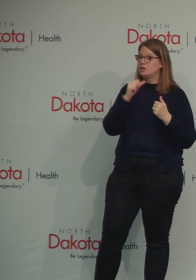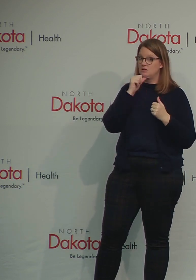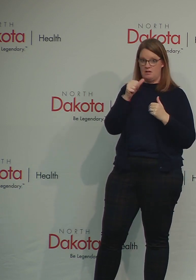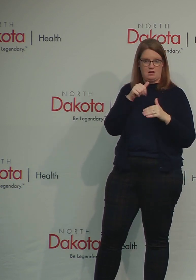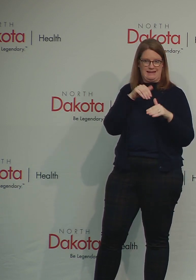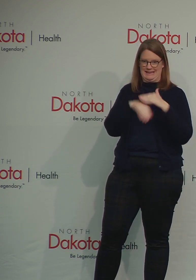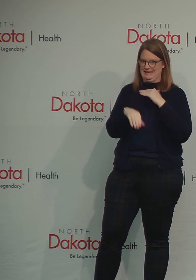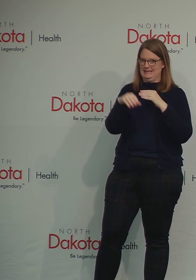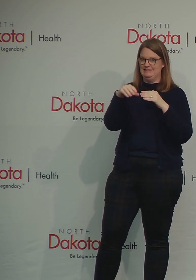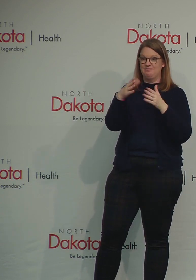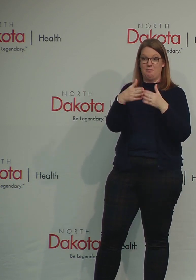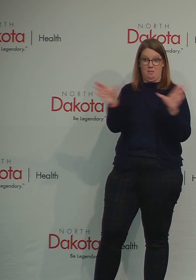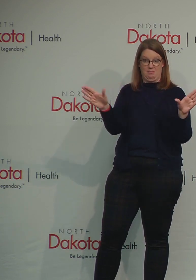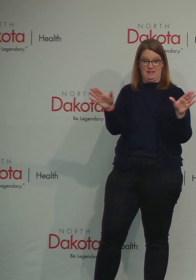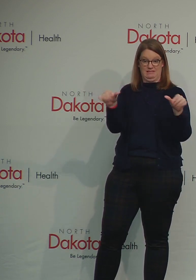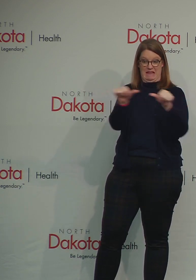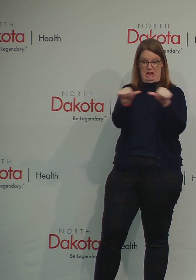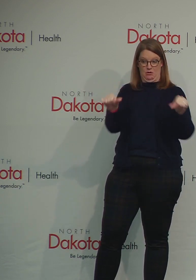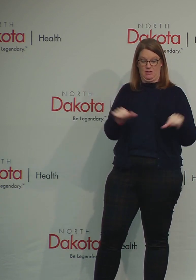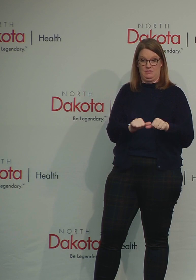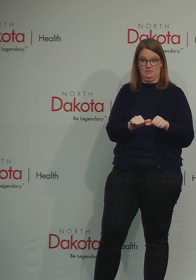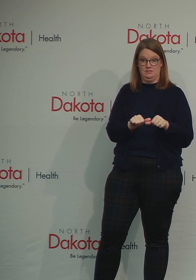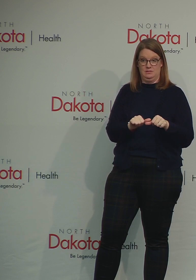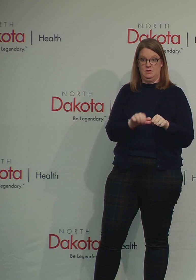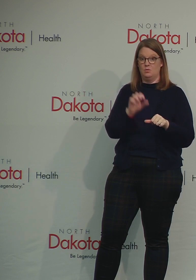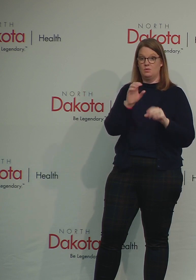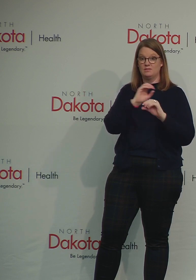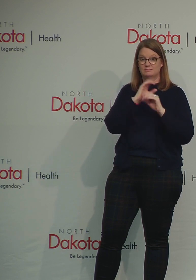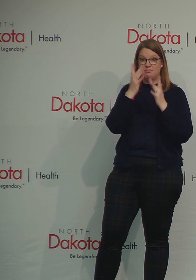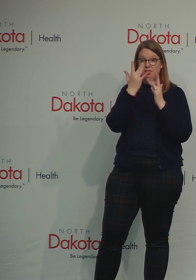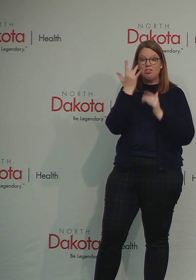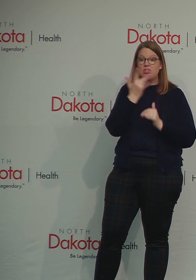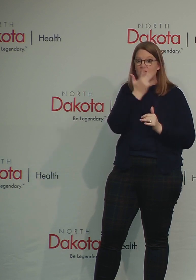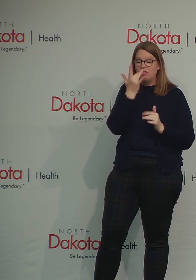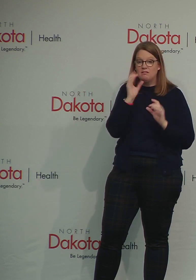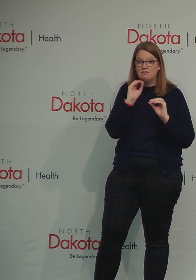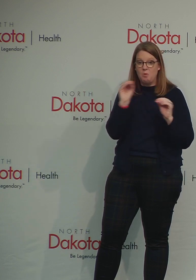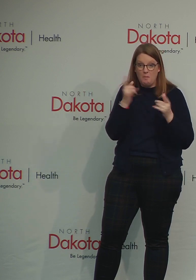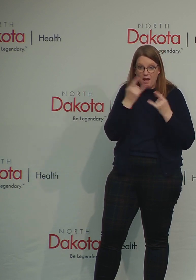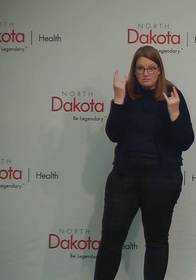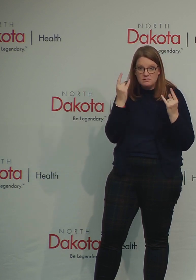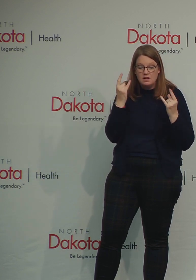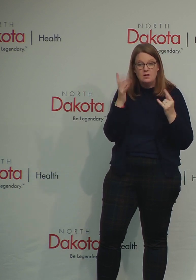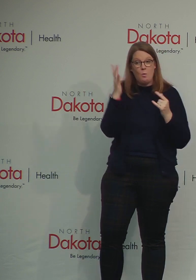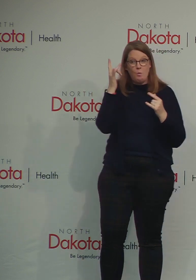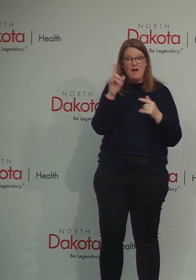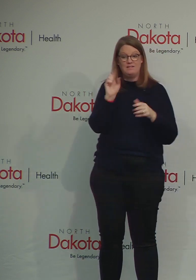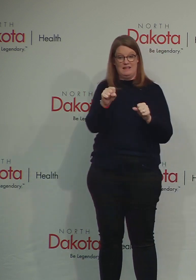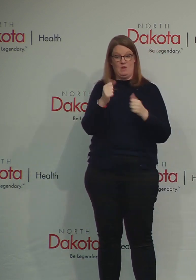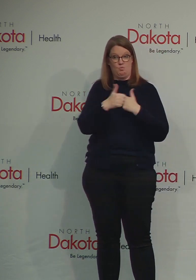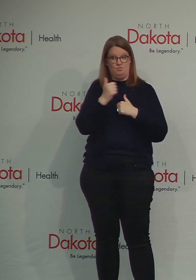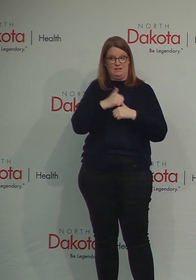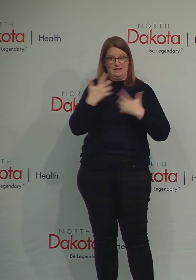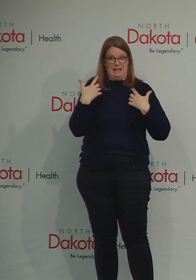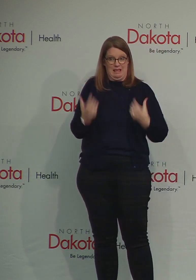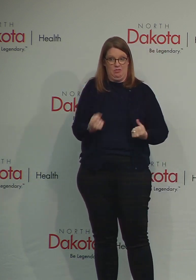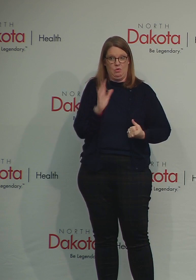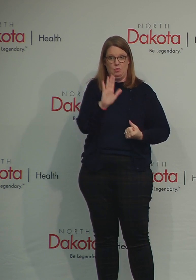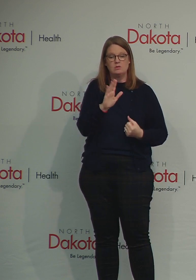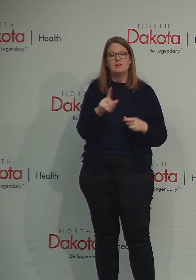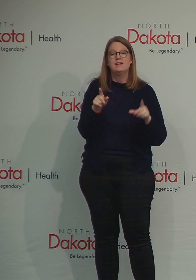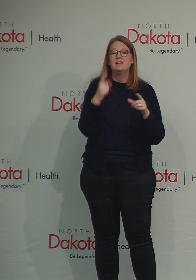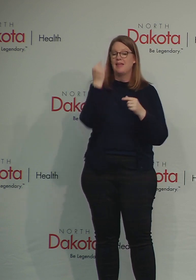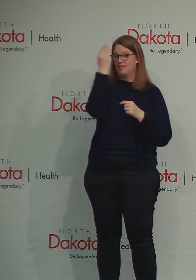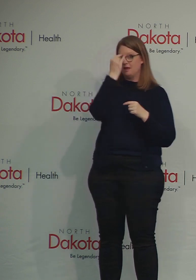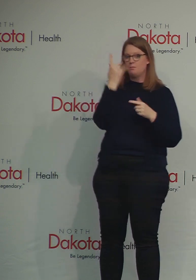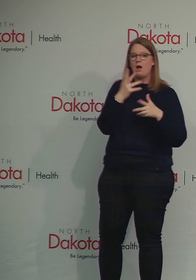any indoor public spaces where anyone is unmasked due to the immediate risk to your health, and you should consider having